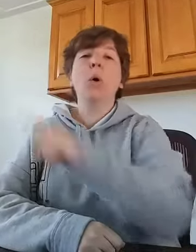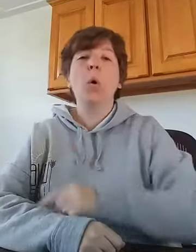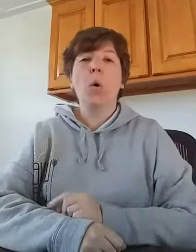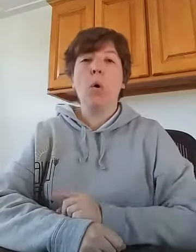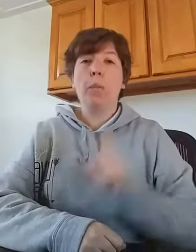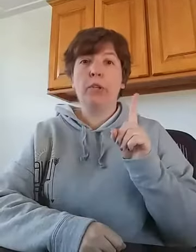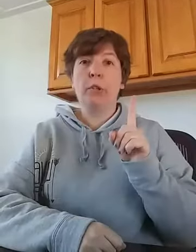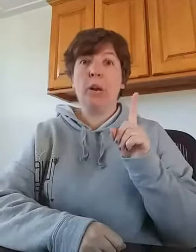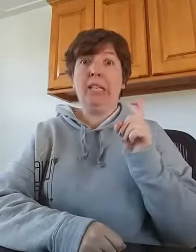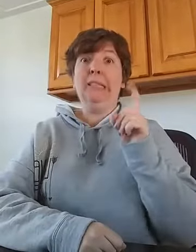or a person running,